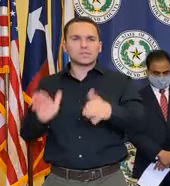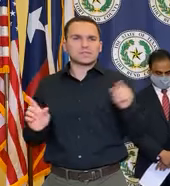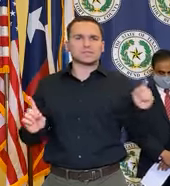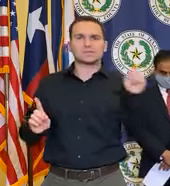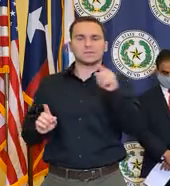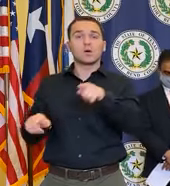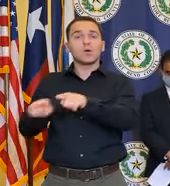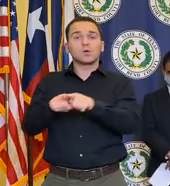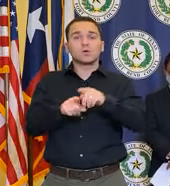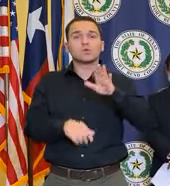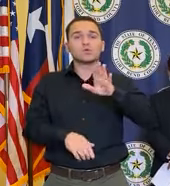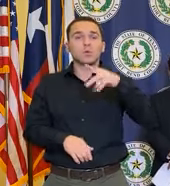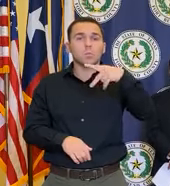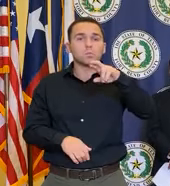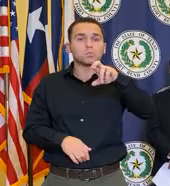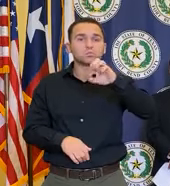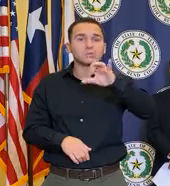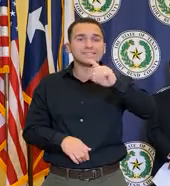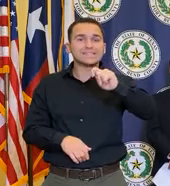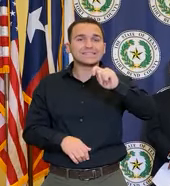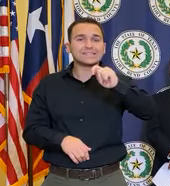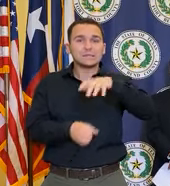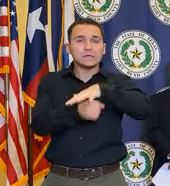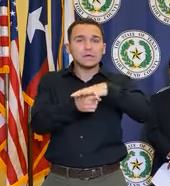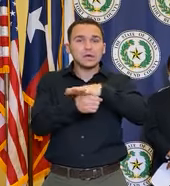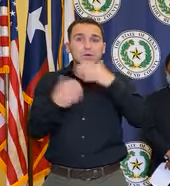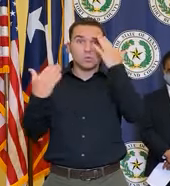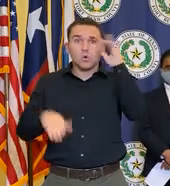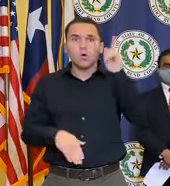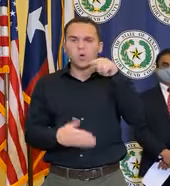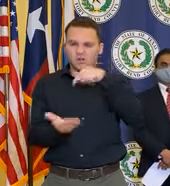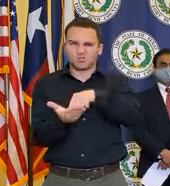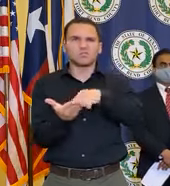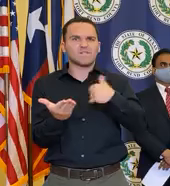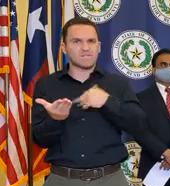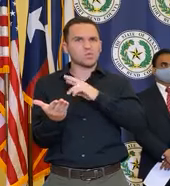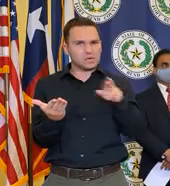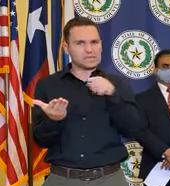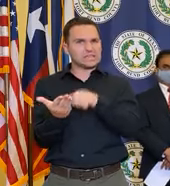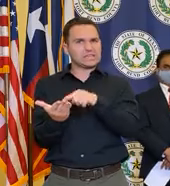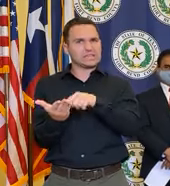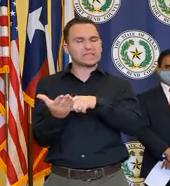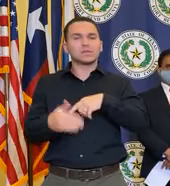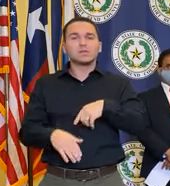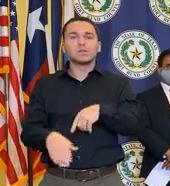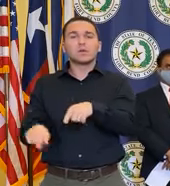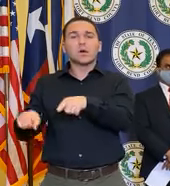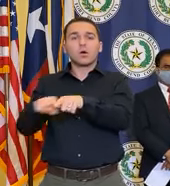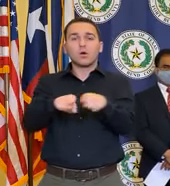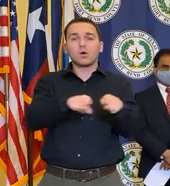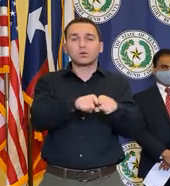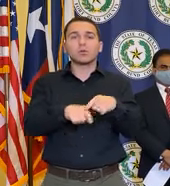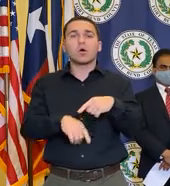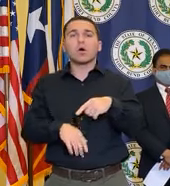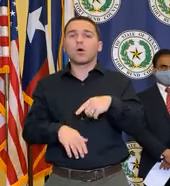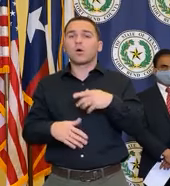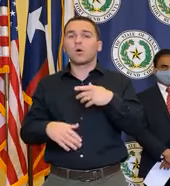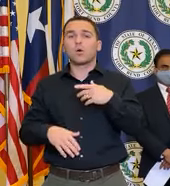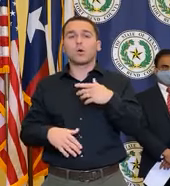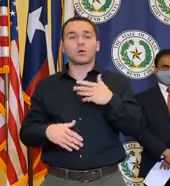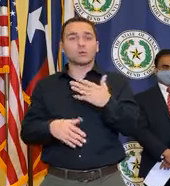precinct you're in. Additionally, with the app, you can also retrieve and submit information instead of having to show up on site. You can do